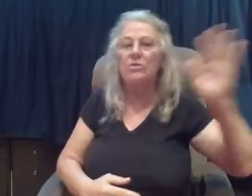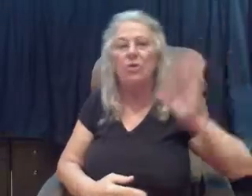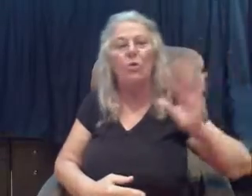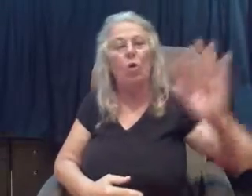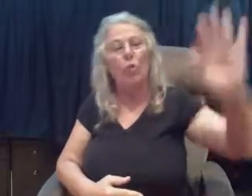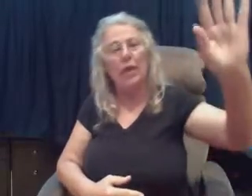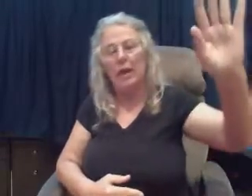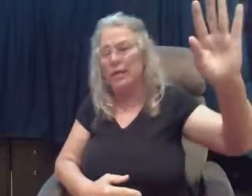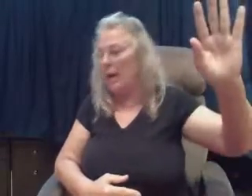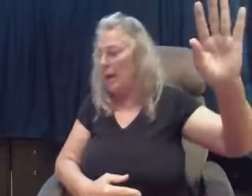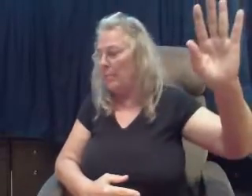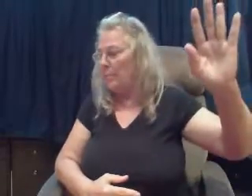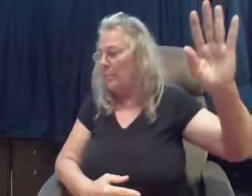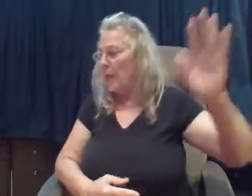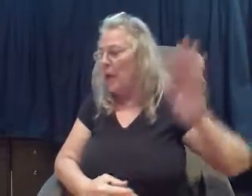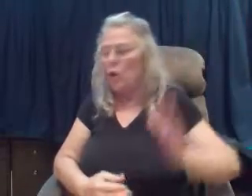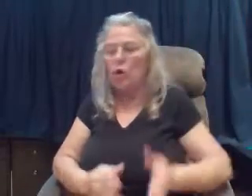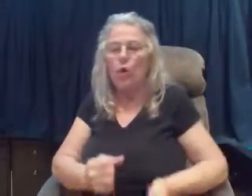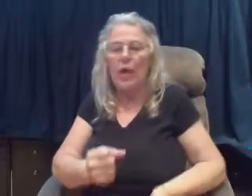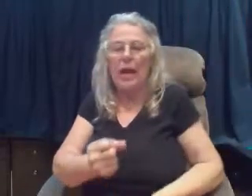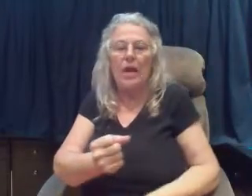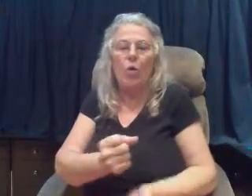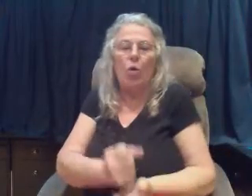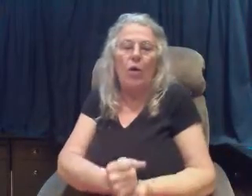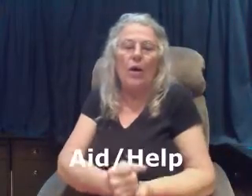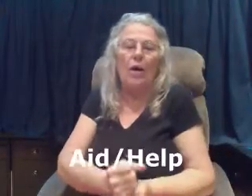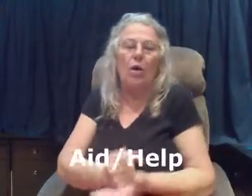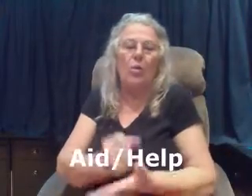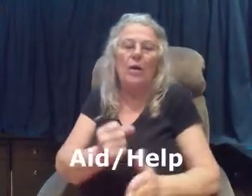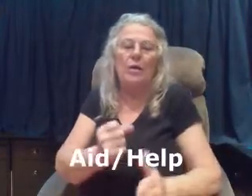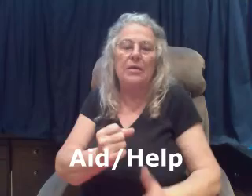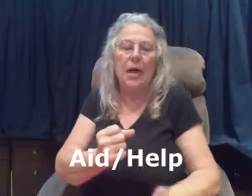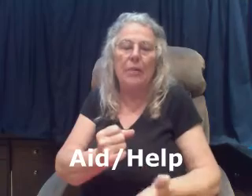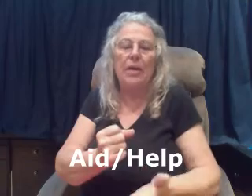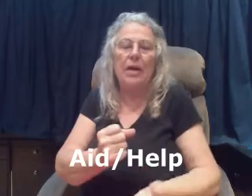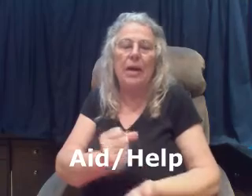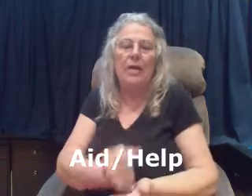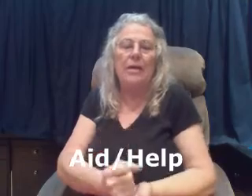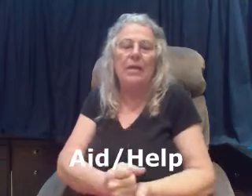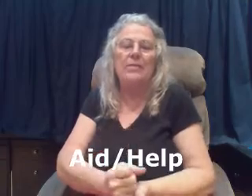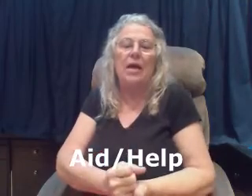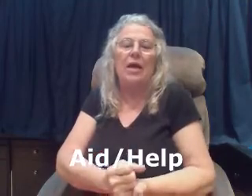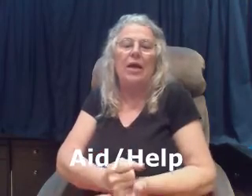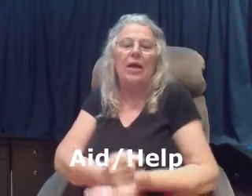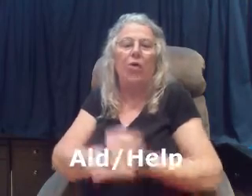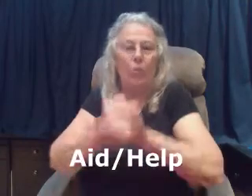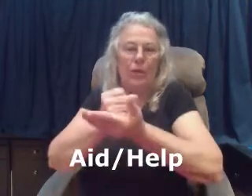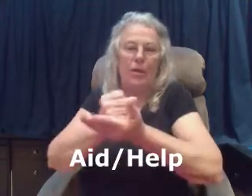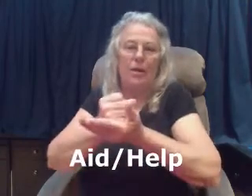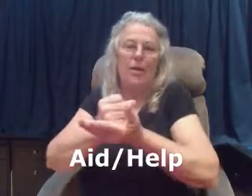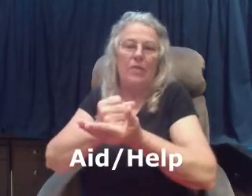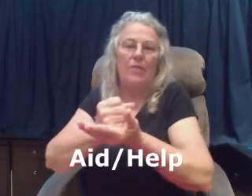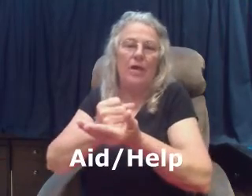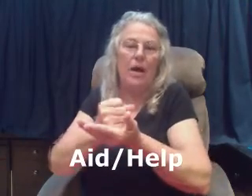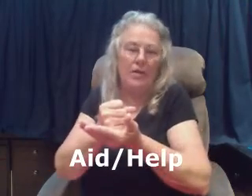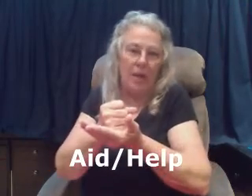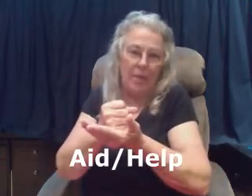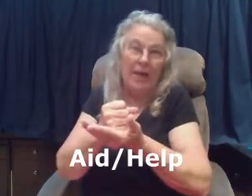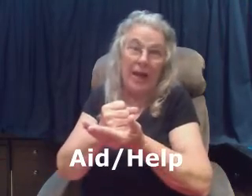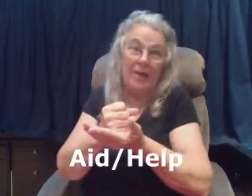so open hand up. Your aid or help. Dominant hand is helping the non-dominant hand